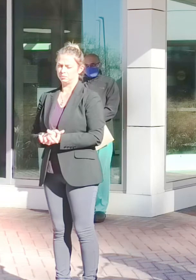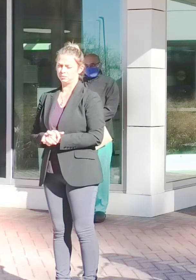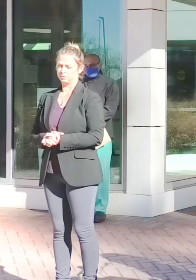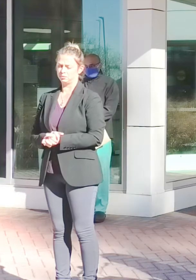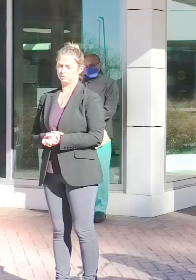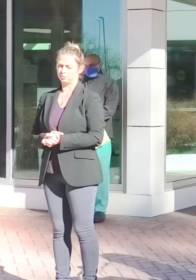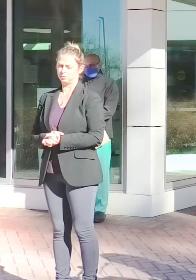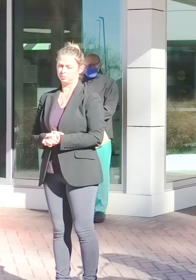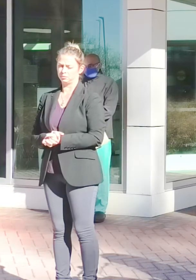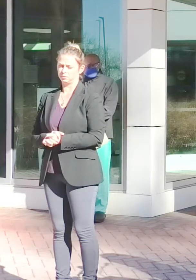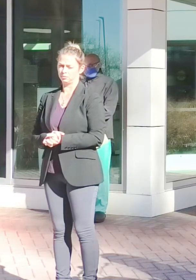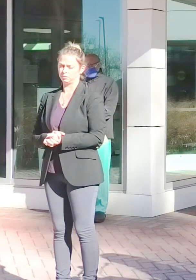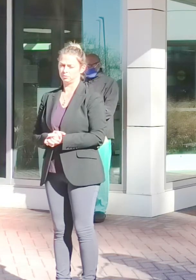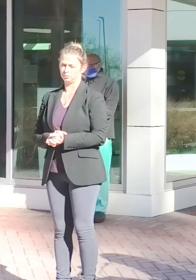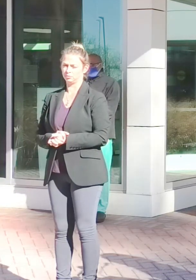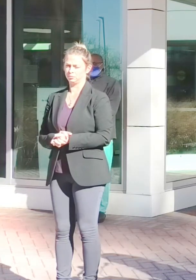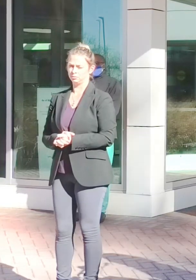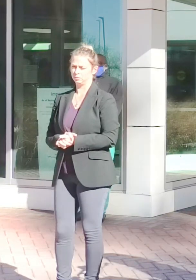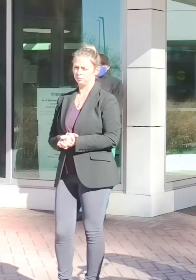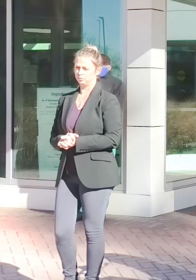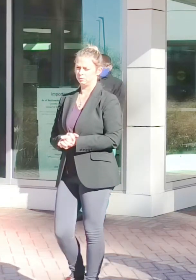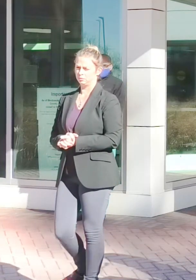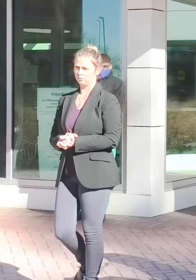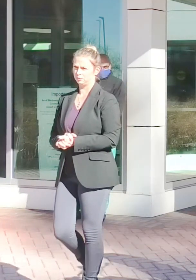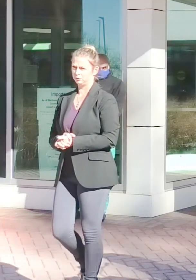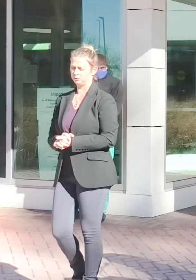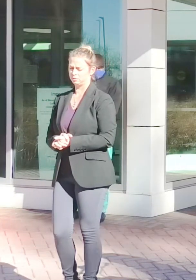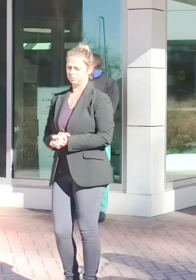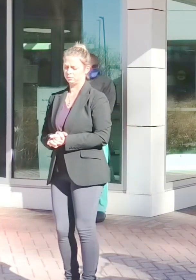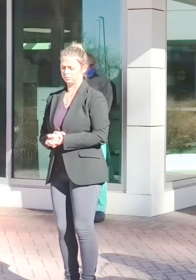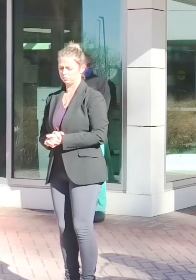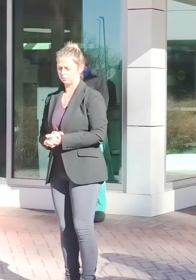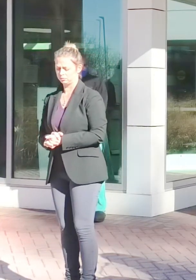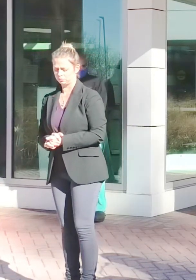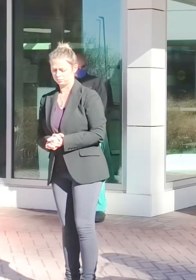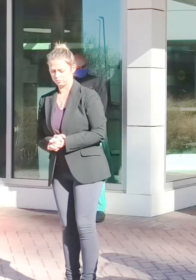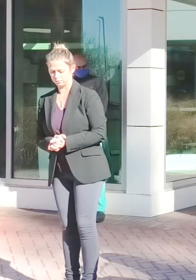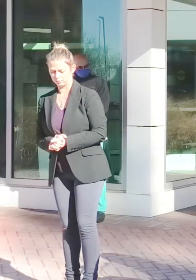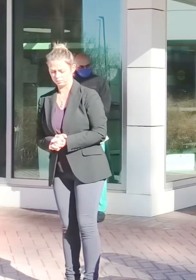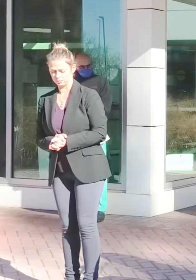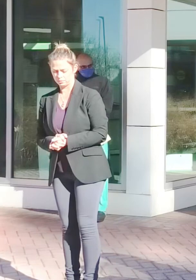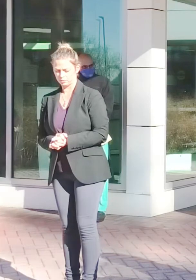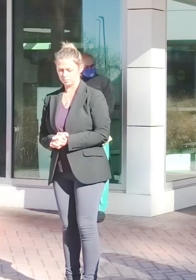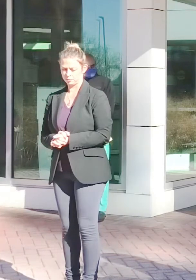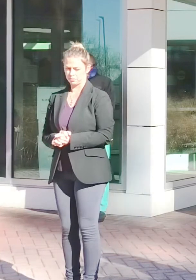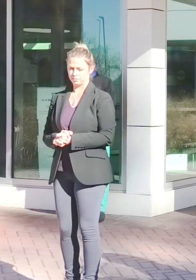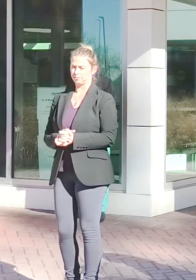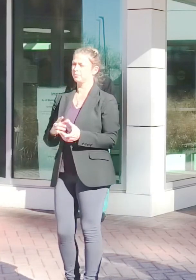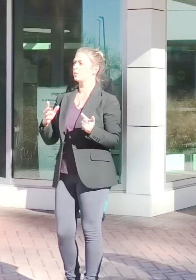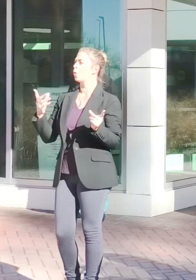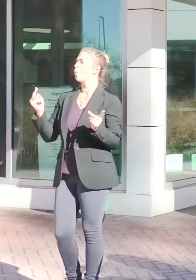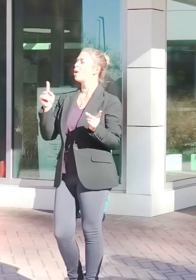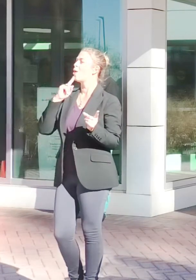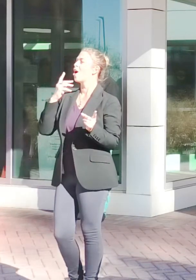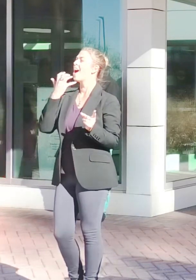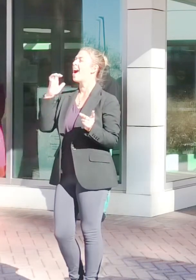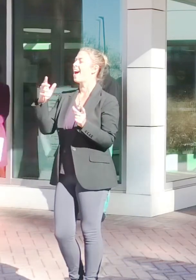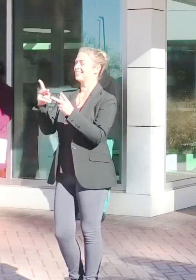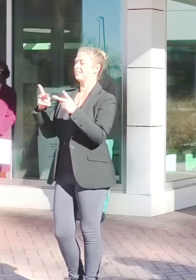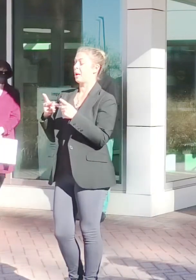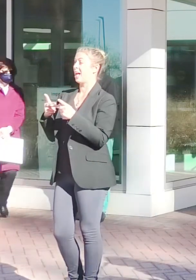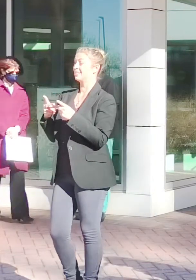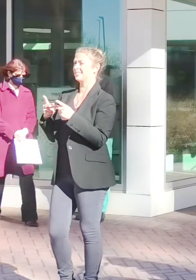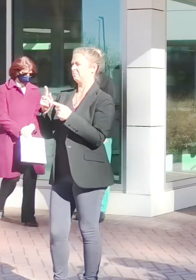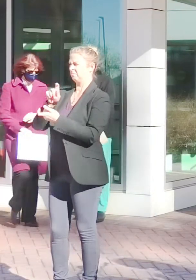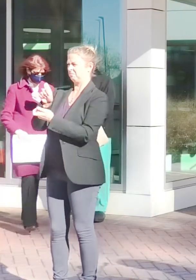where there's a lot of multifamily living? You tell me. I mean, what are we seeing as far as hotspots? What are the hot spots?